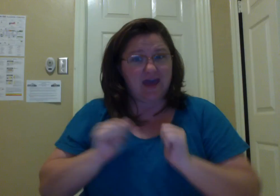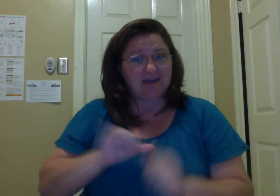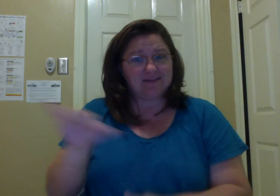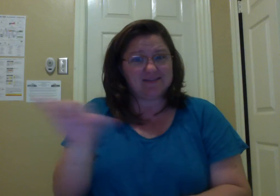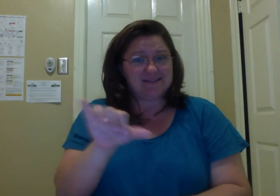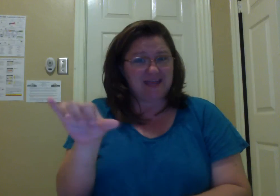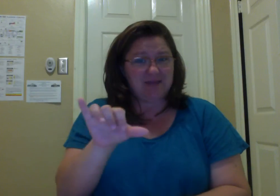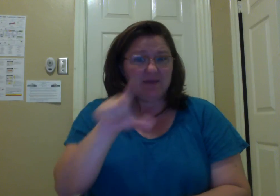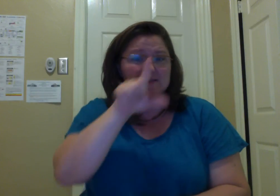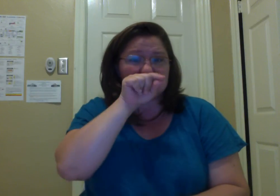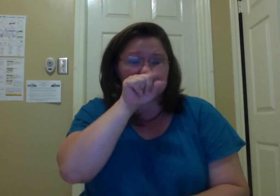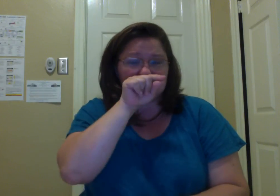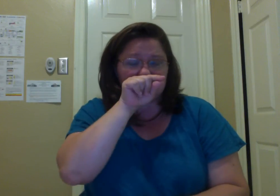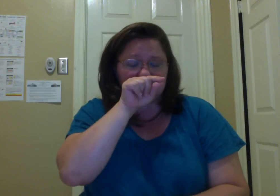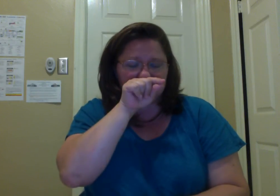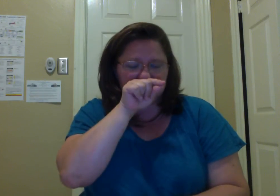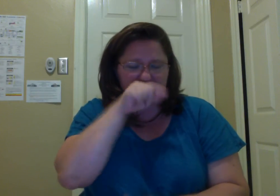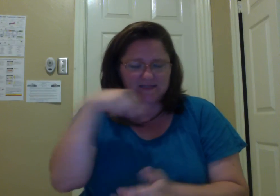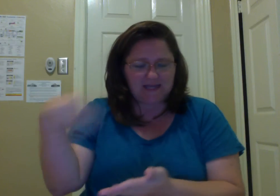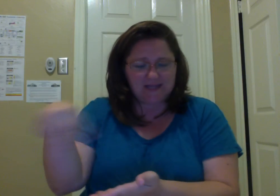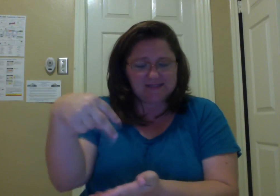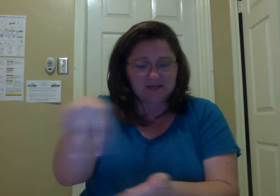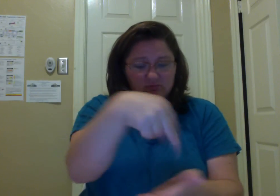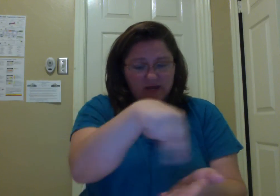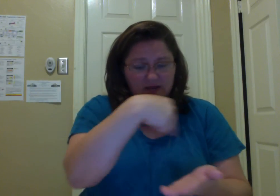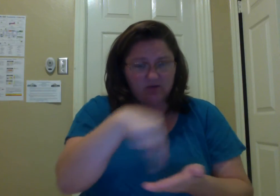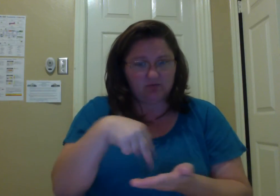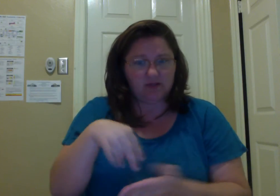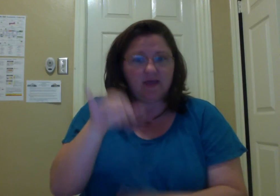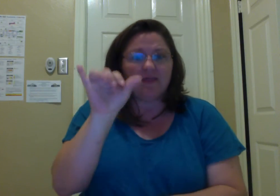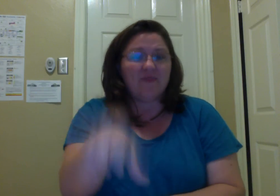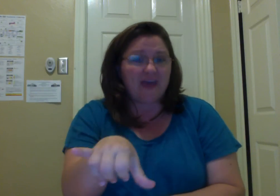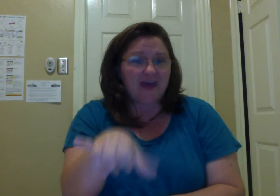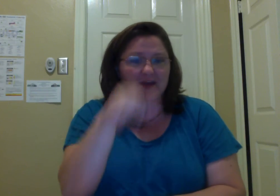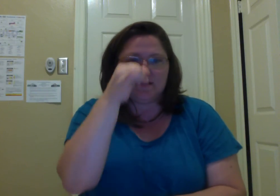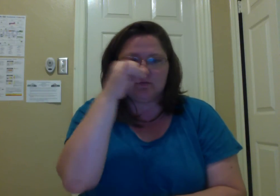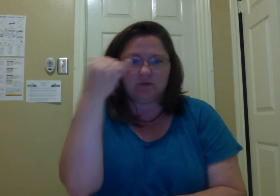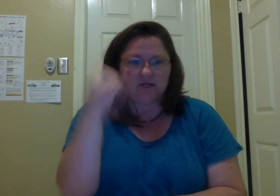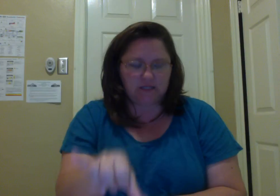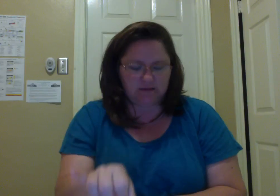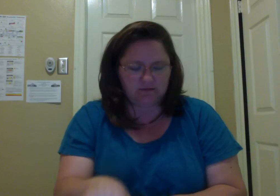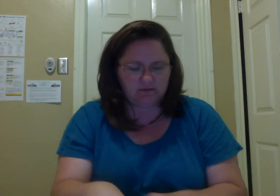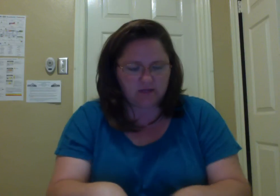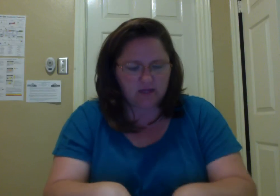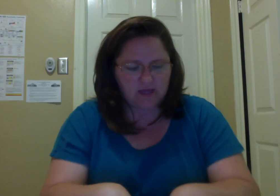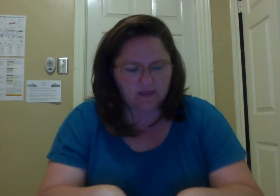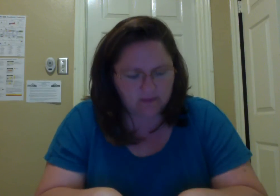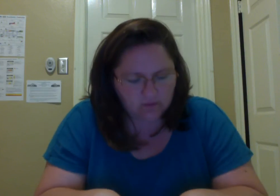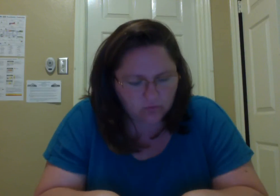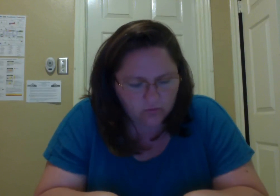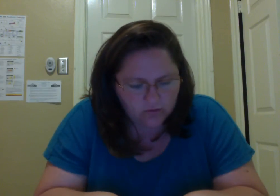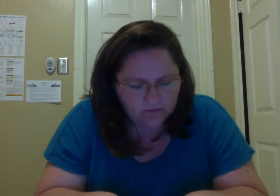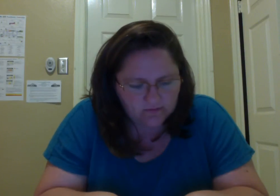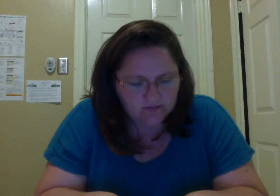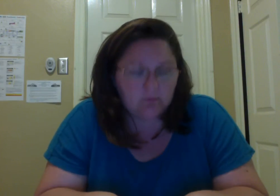act same as a chicken, dancing around. That is ridiculous. And then Laura says, nobody